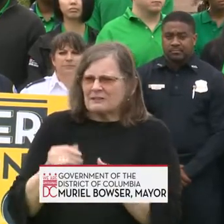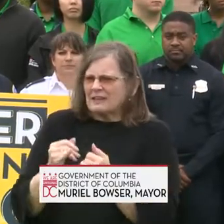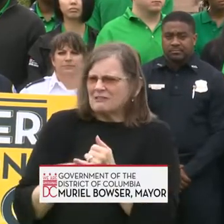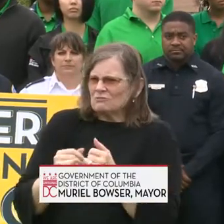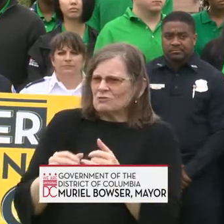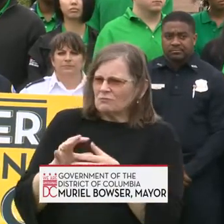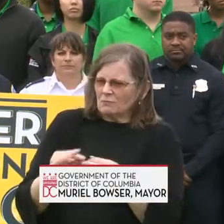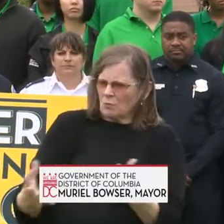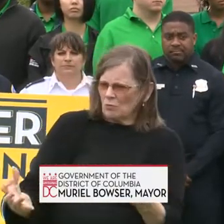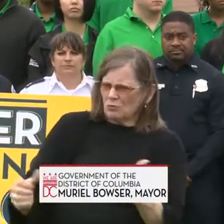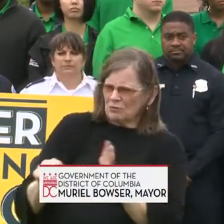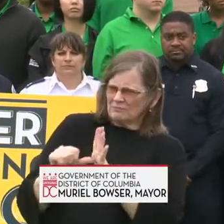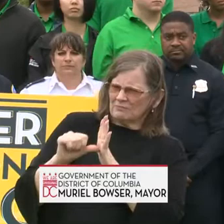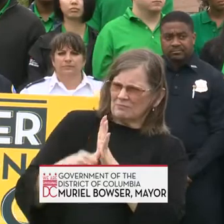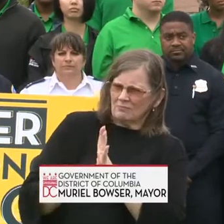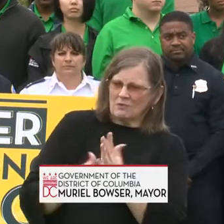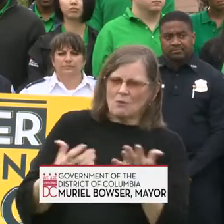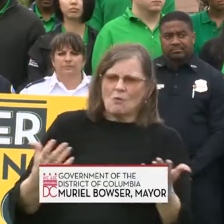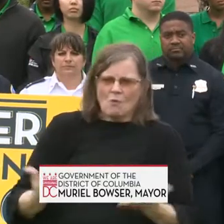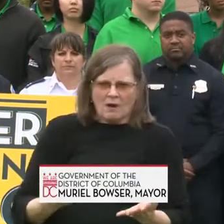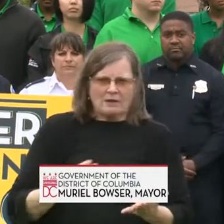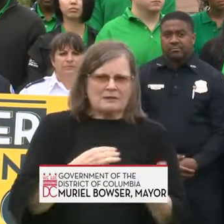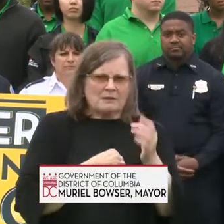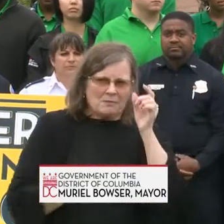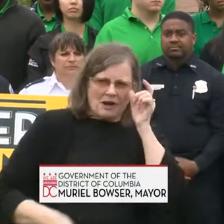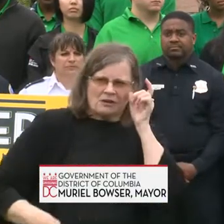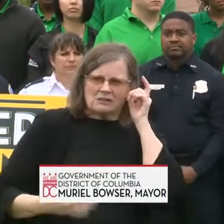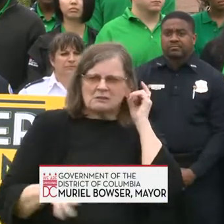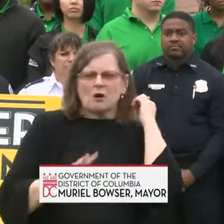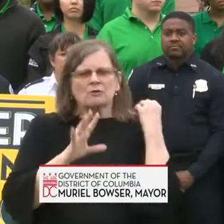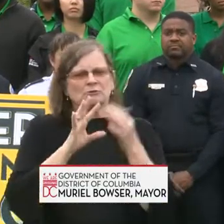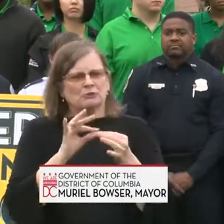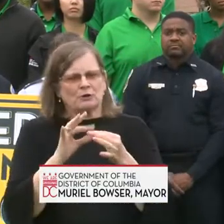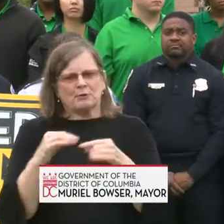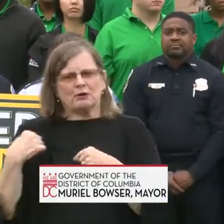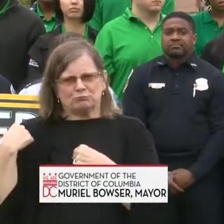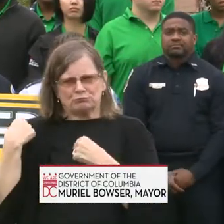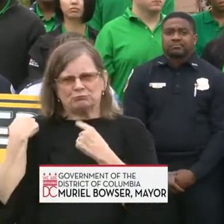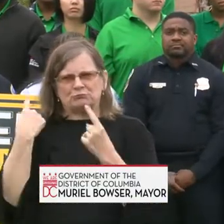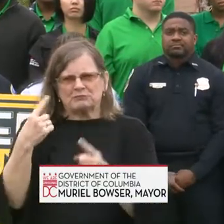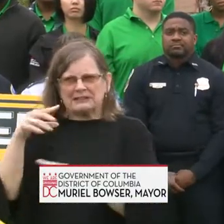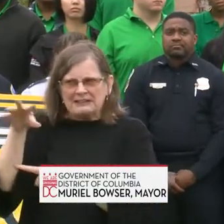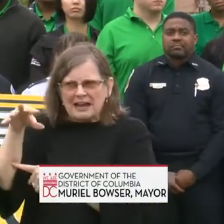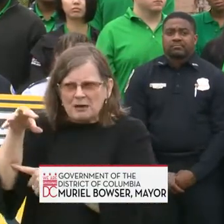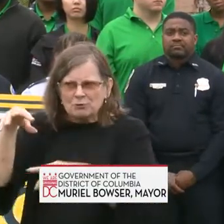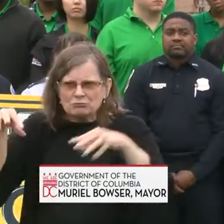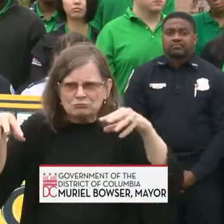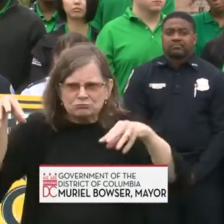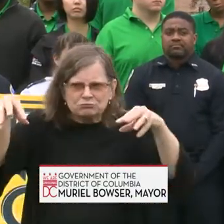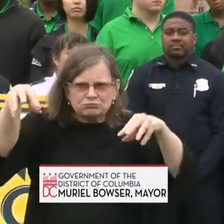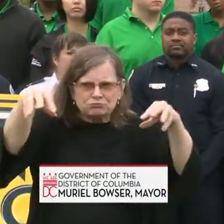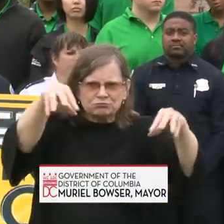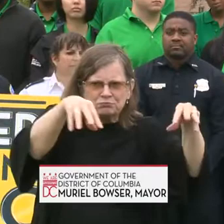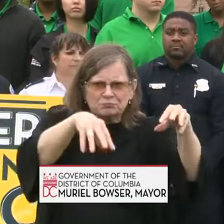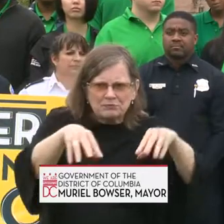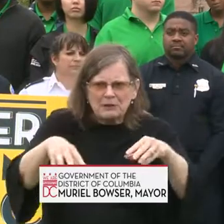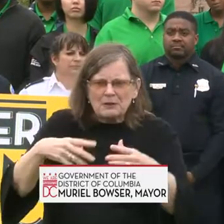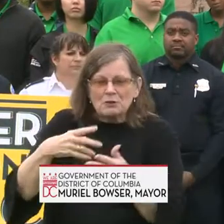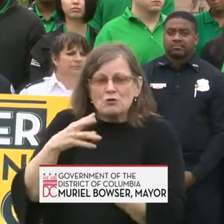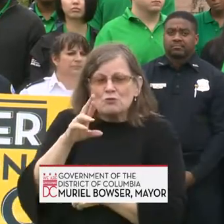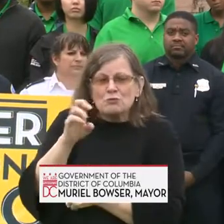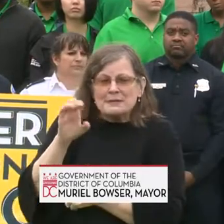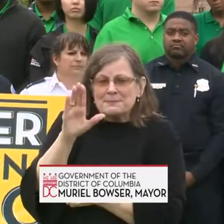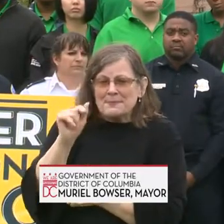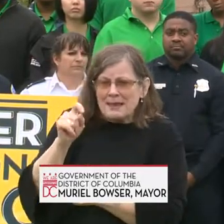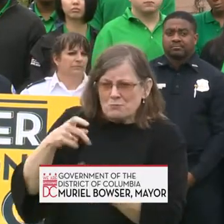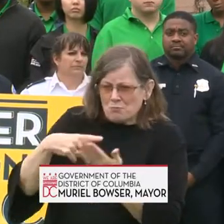already spoke about. The cameras that are available to our community through the camera rebate program, in my estimation,